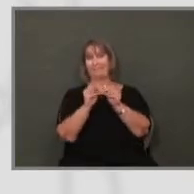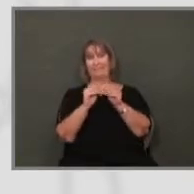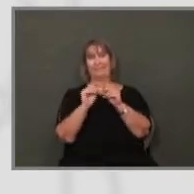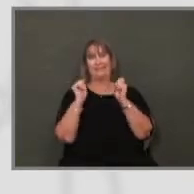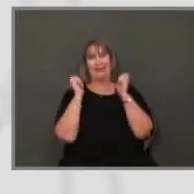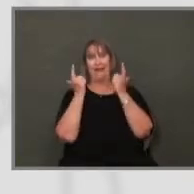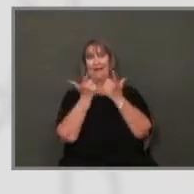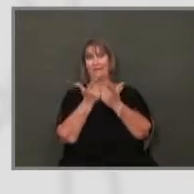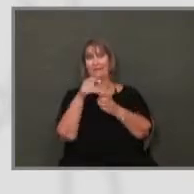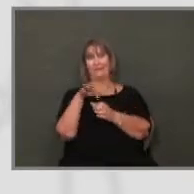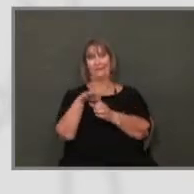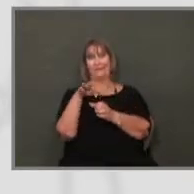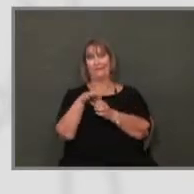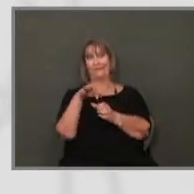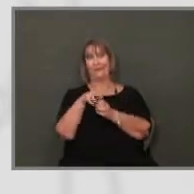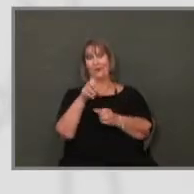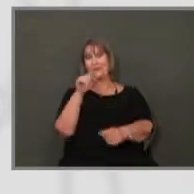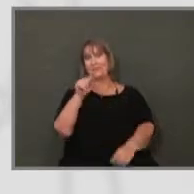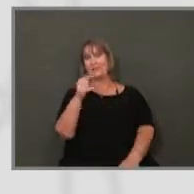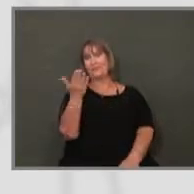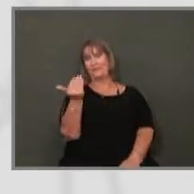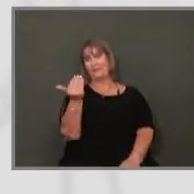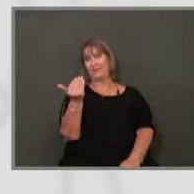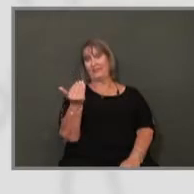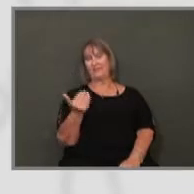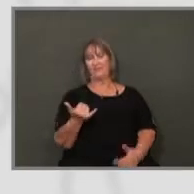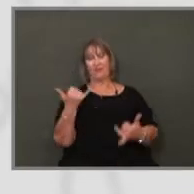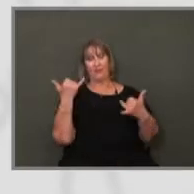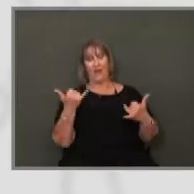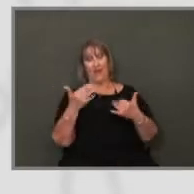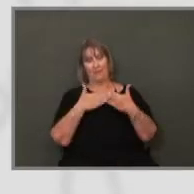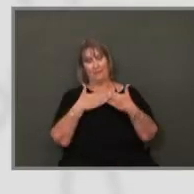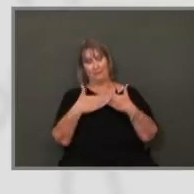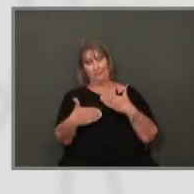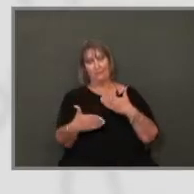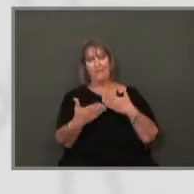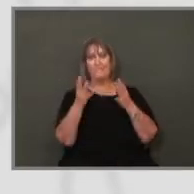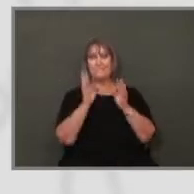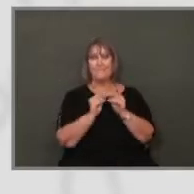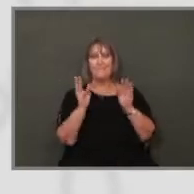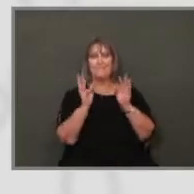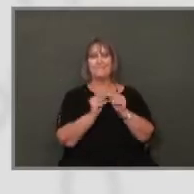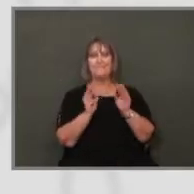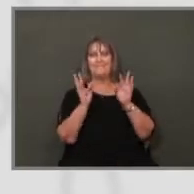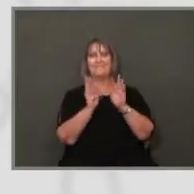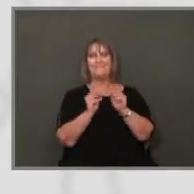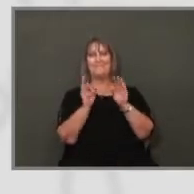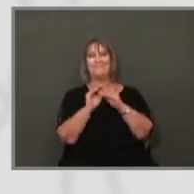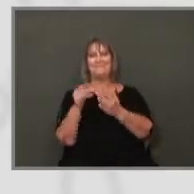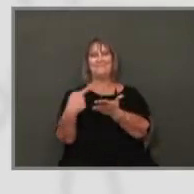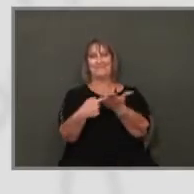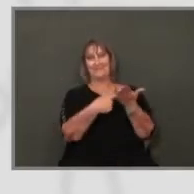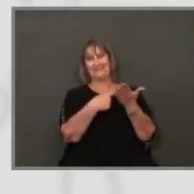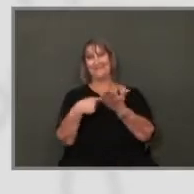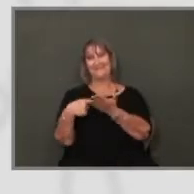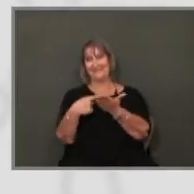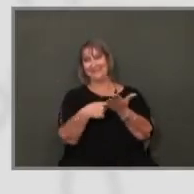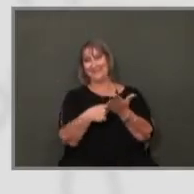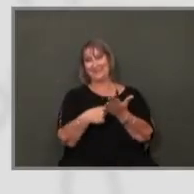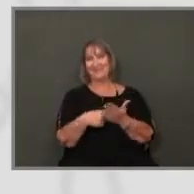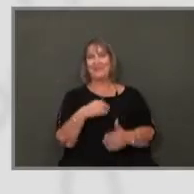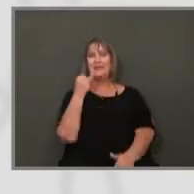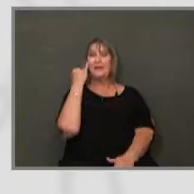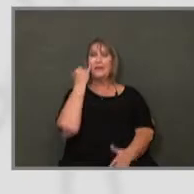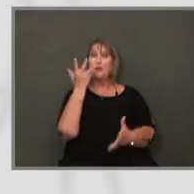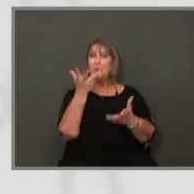a month from now, and a whole bunch of meetings and conversations that the council will have. If you want to provide comments